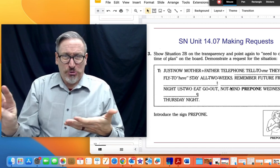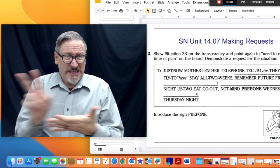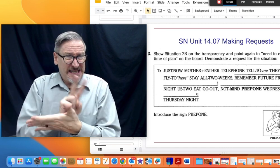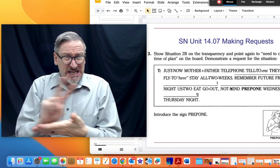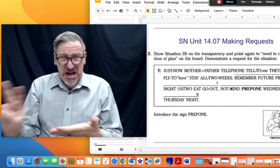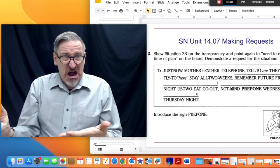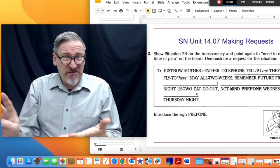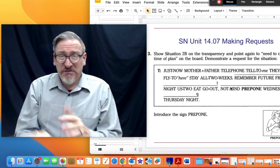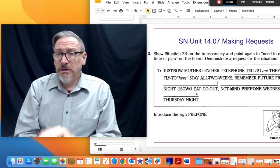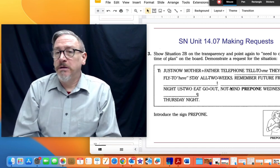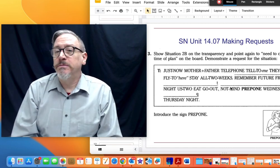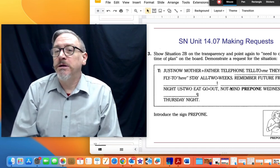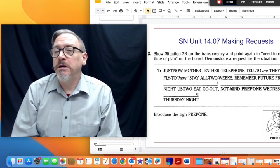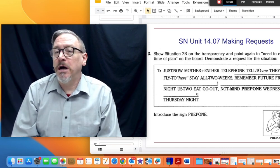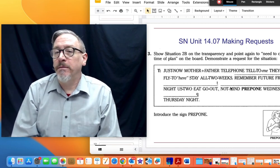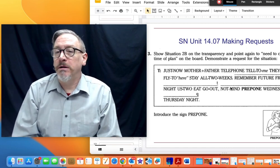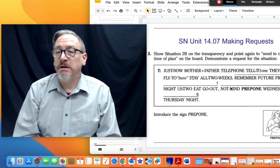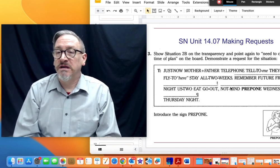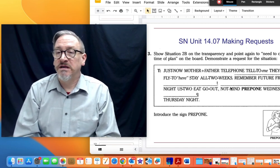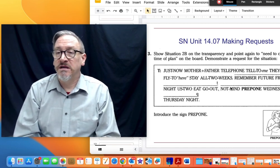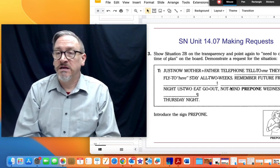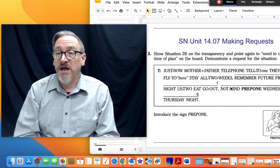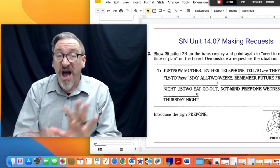2 weeks is enough.